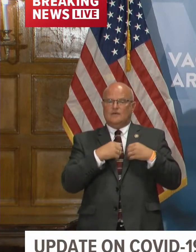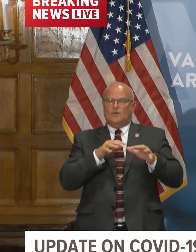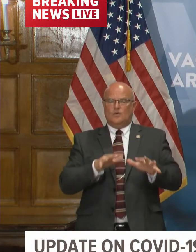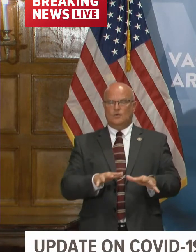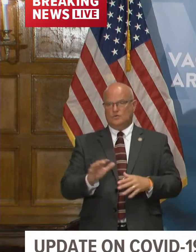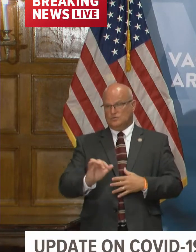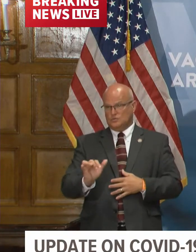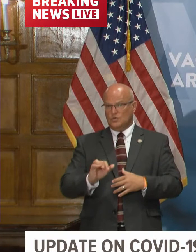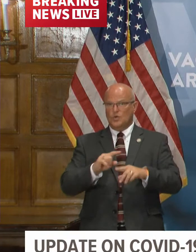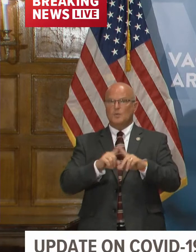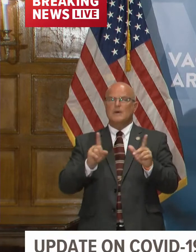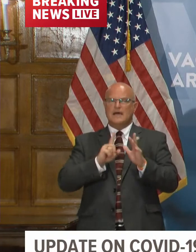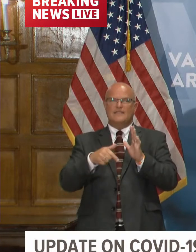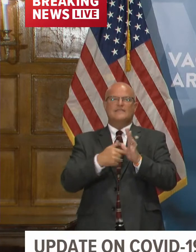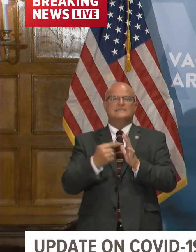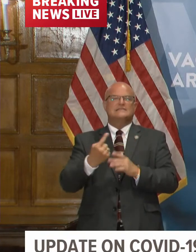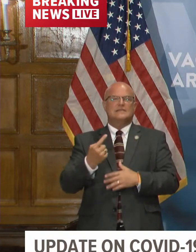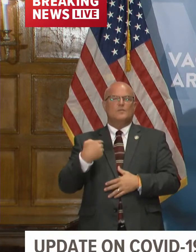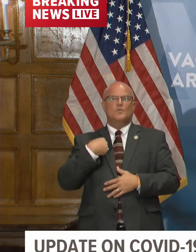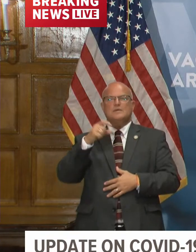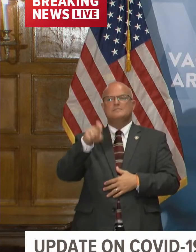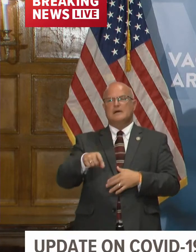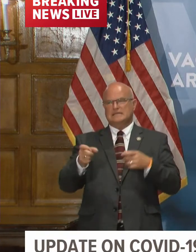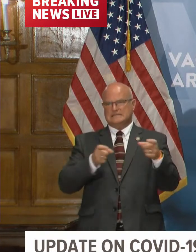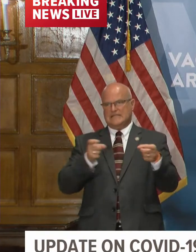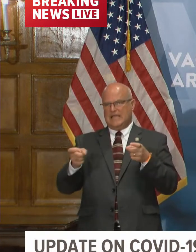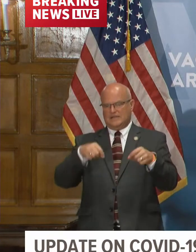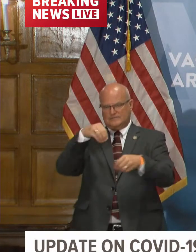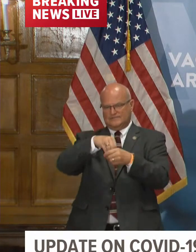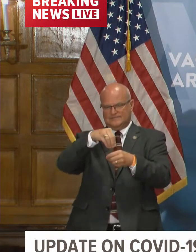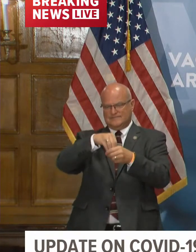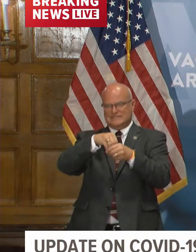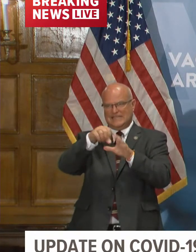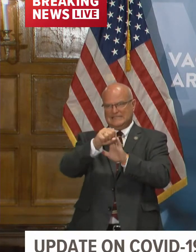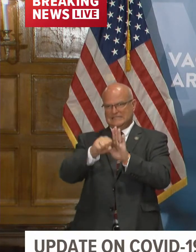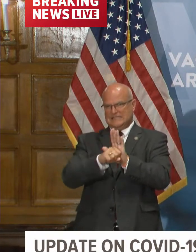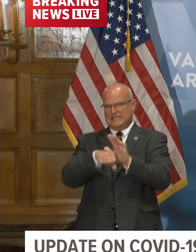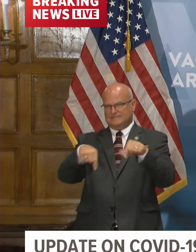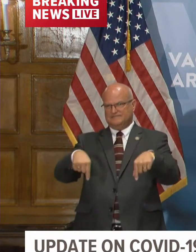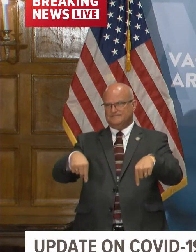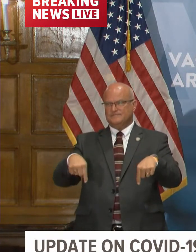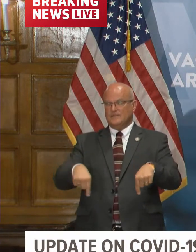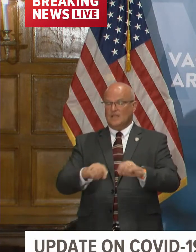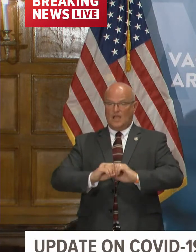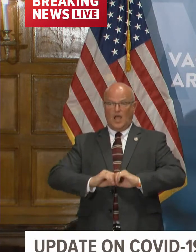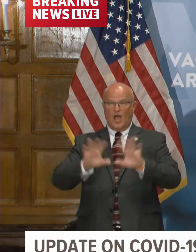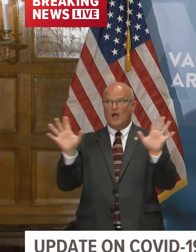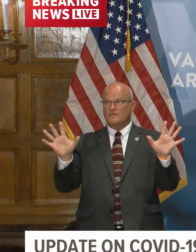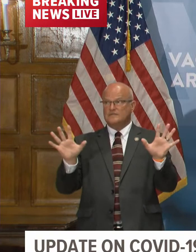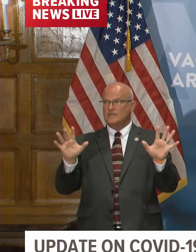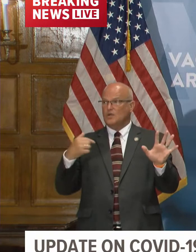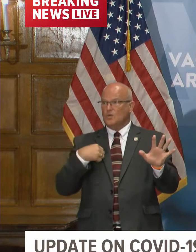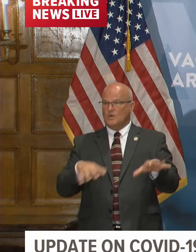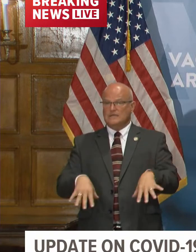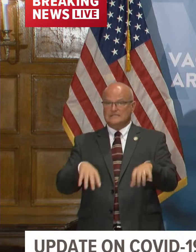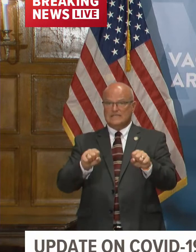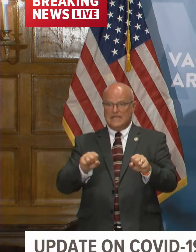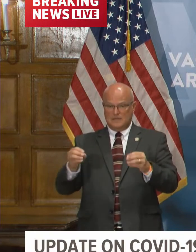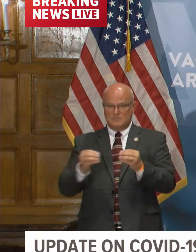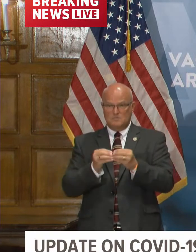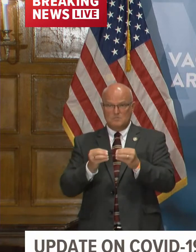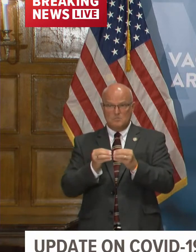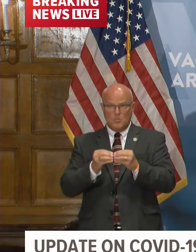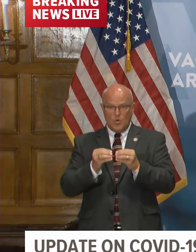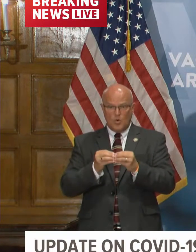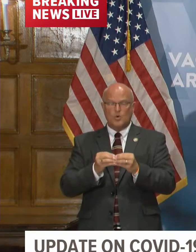relief as well. So this is something we've got to handle within our state, and obviously we'll take additional steps if